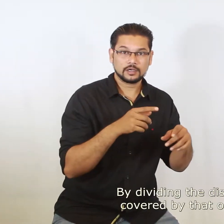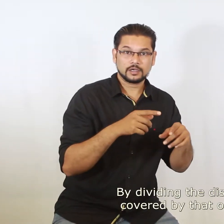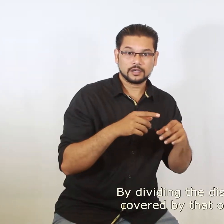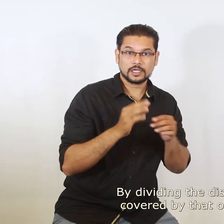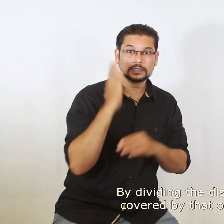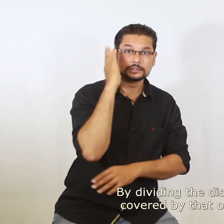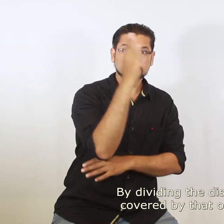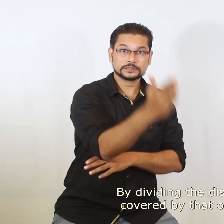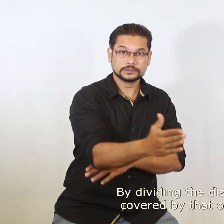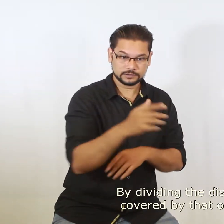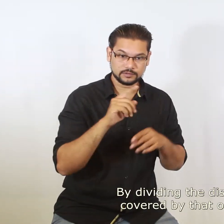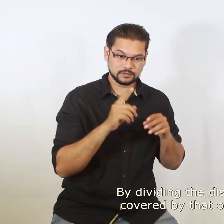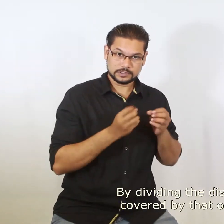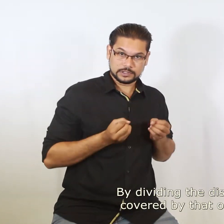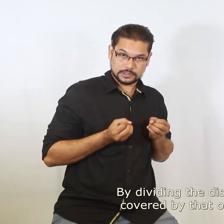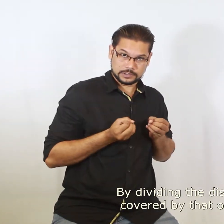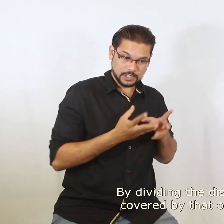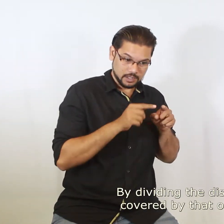By dividing the distance covered by that object